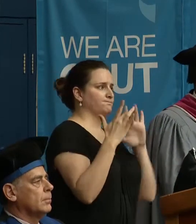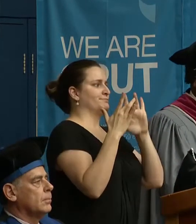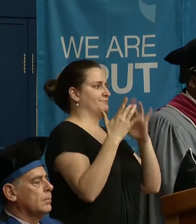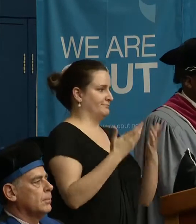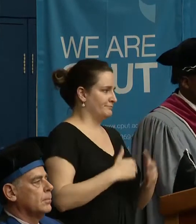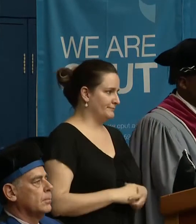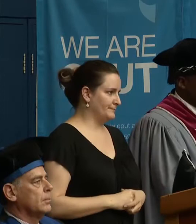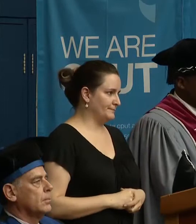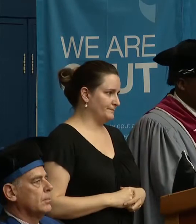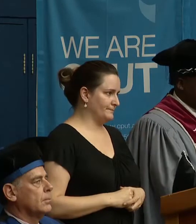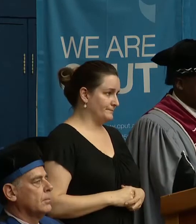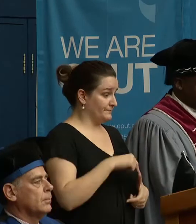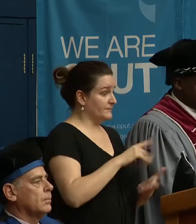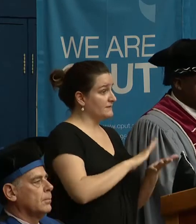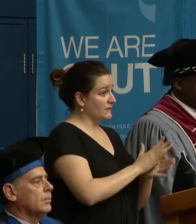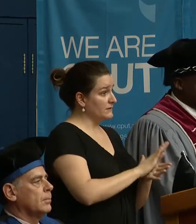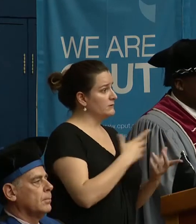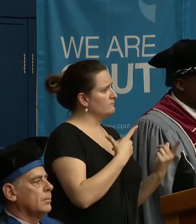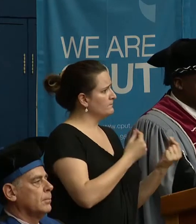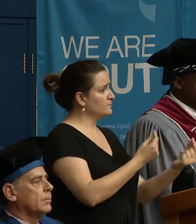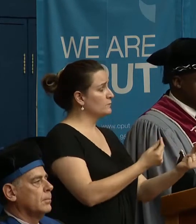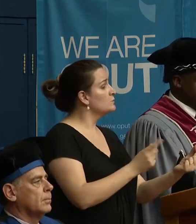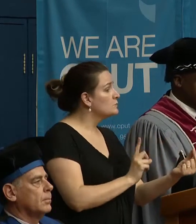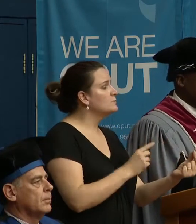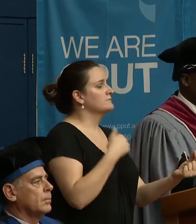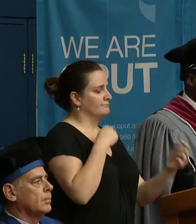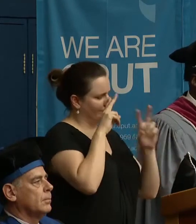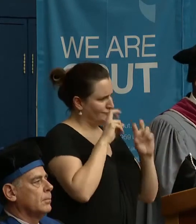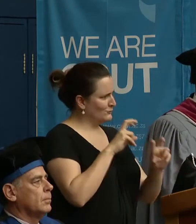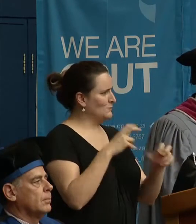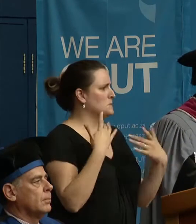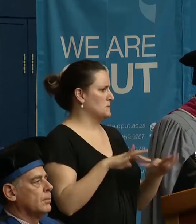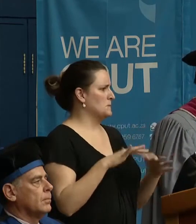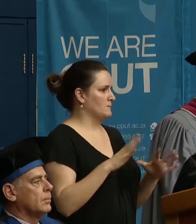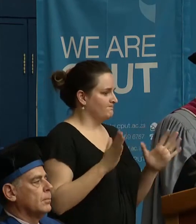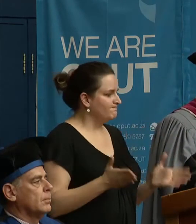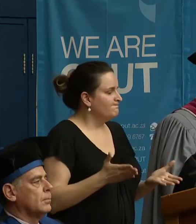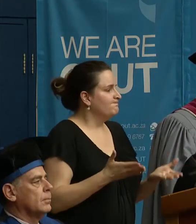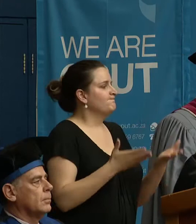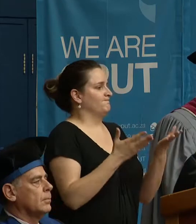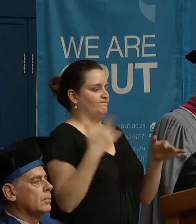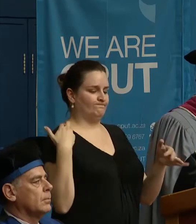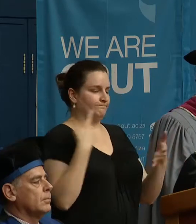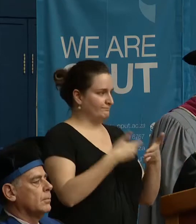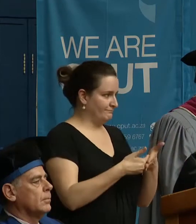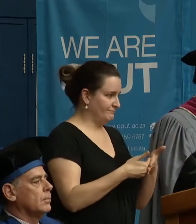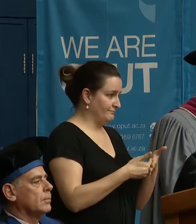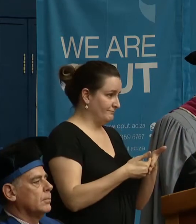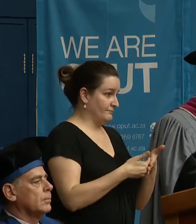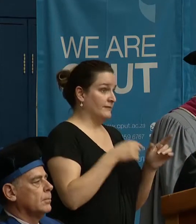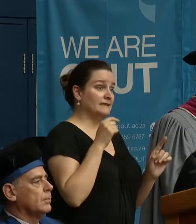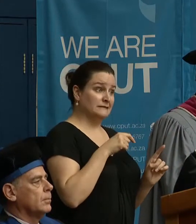The faculty has made significant progress in promoting a research agenda over the past few years, and